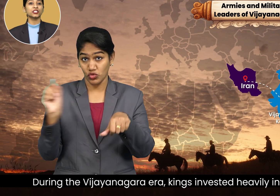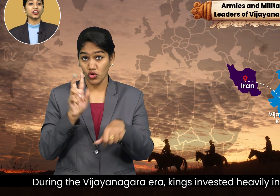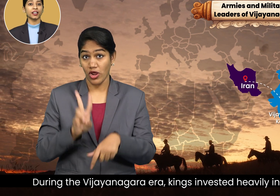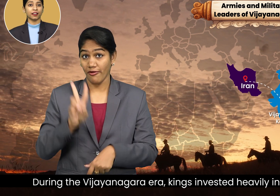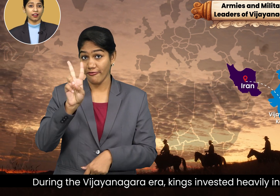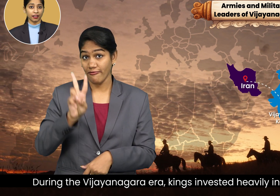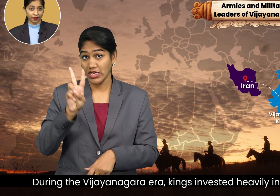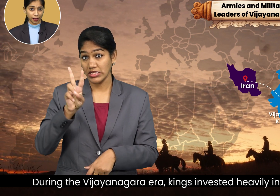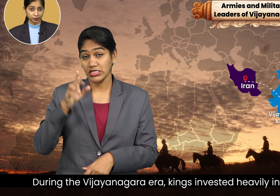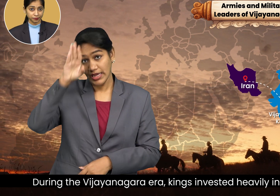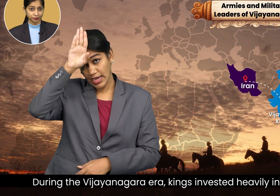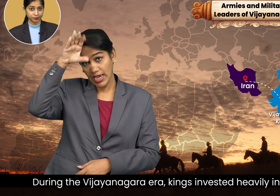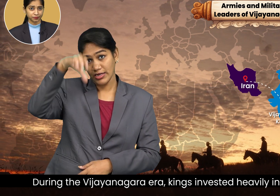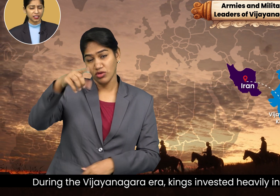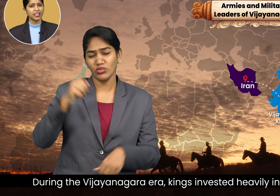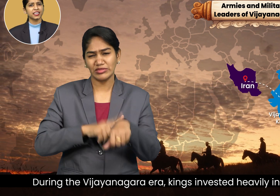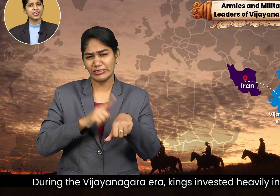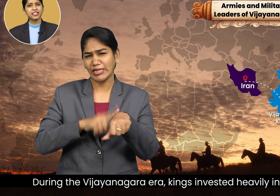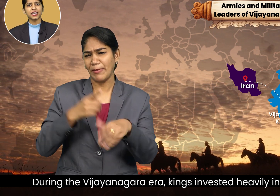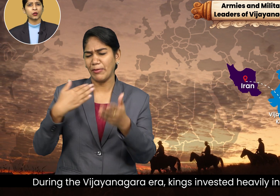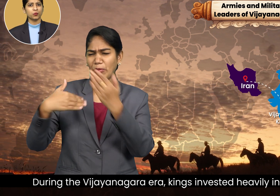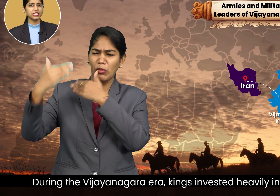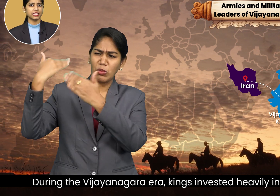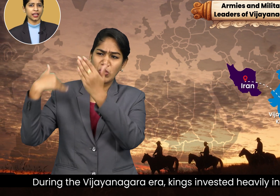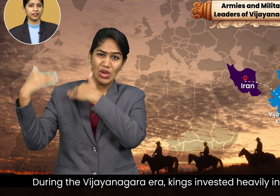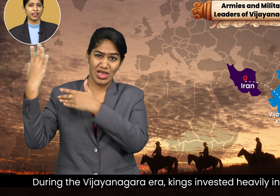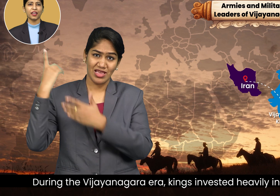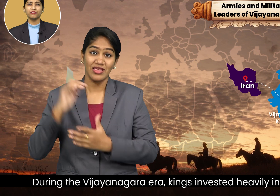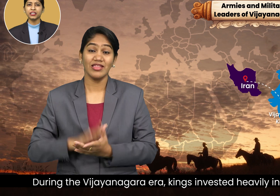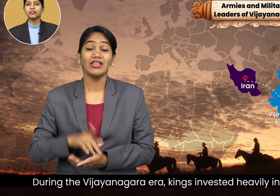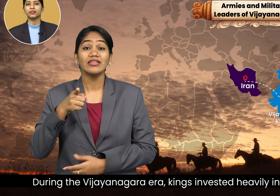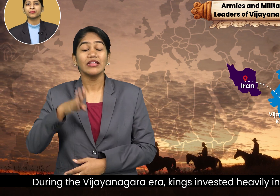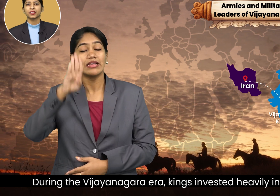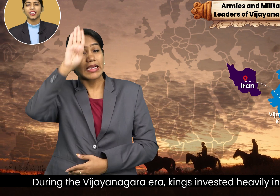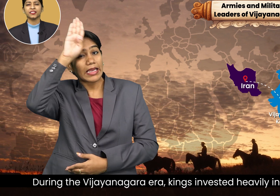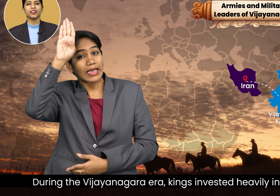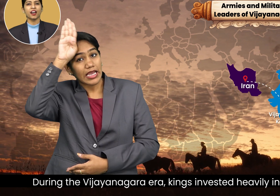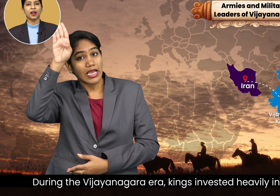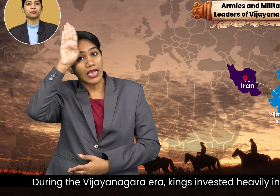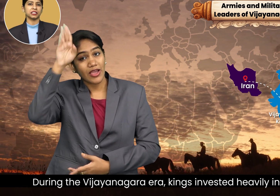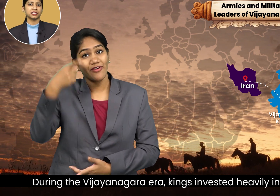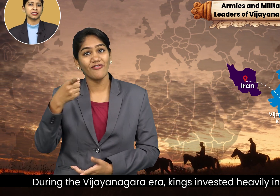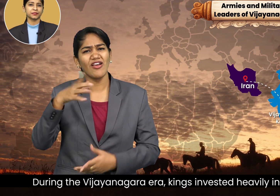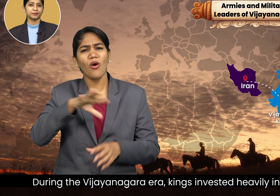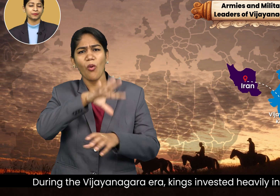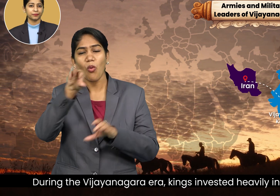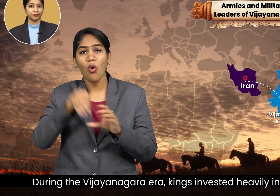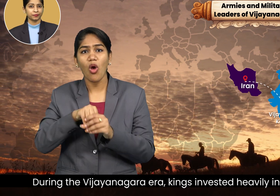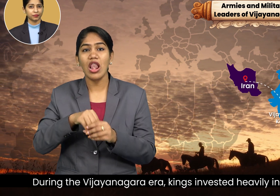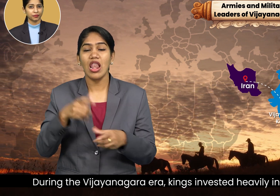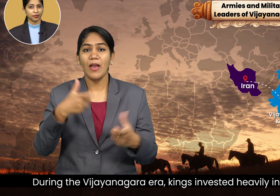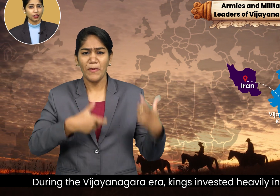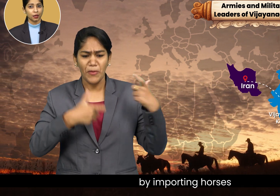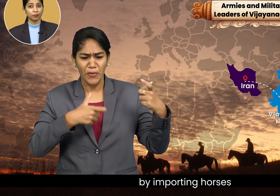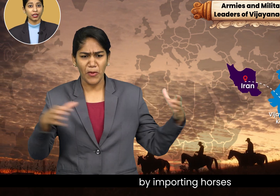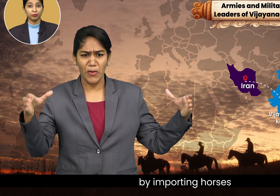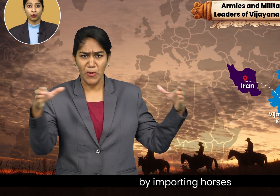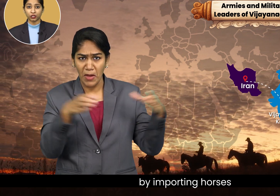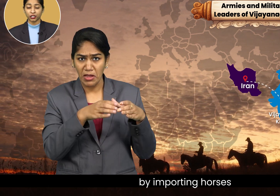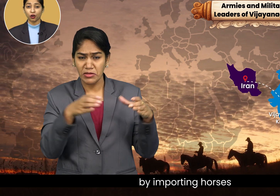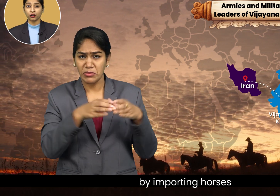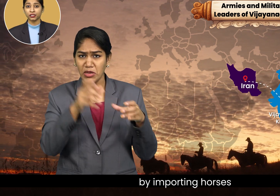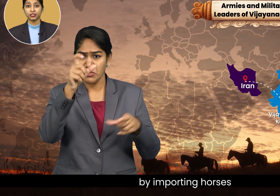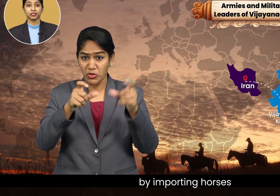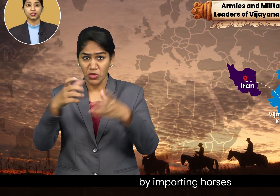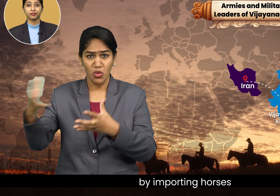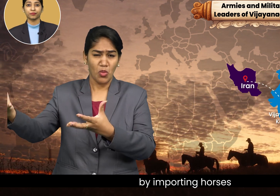During the Vijayanagara era, kings invested heavily in their armies by